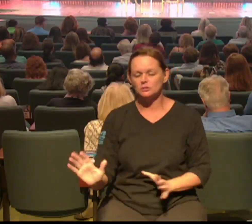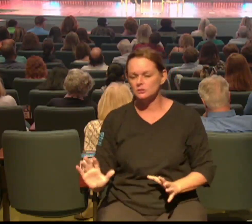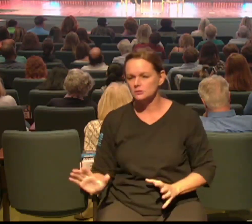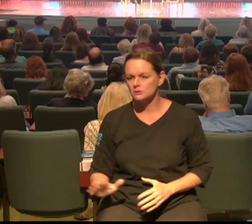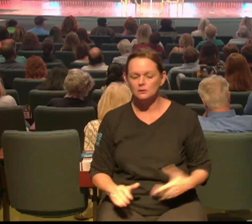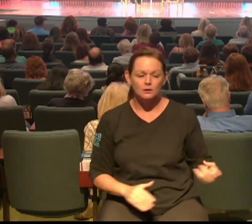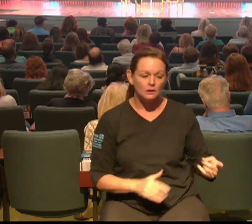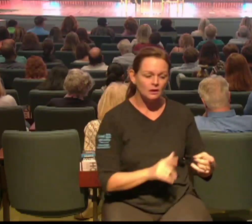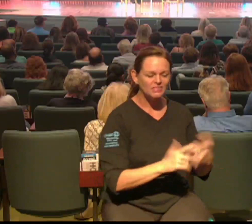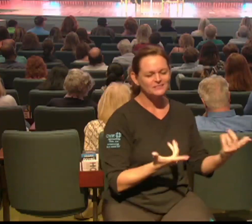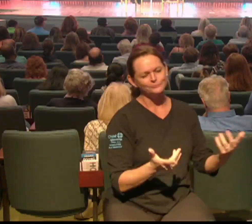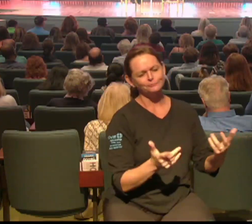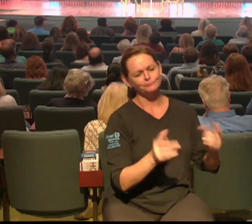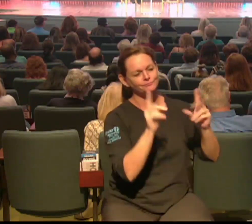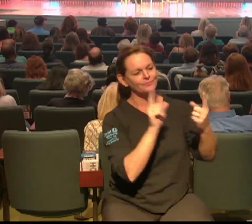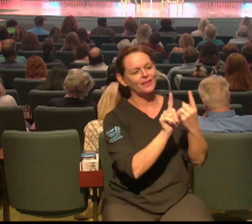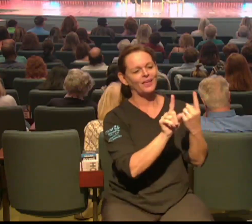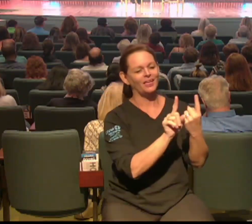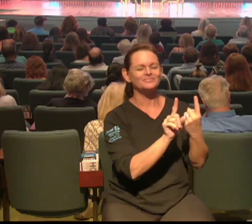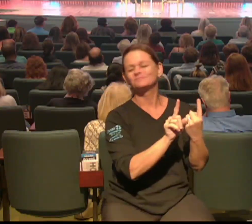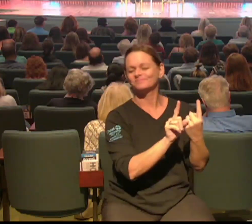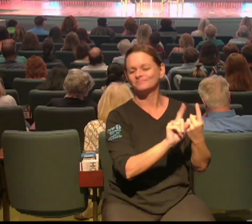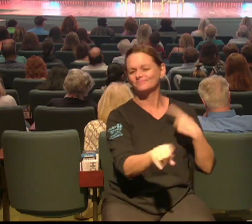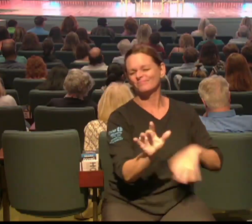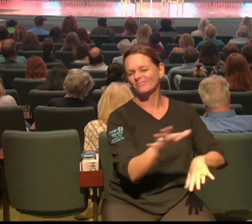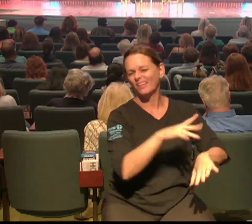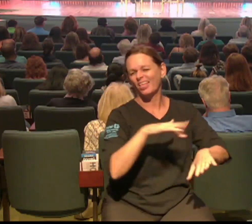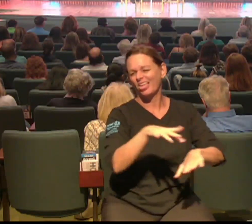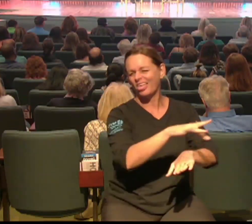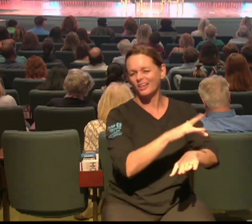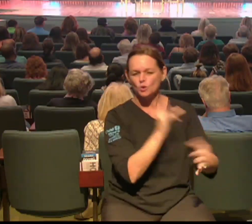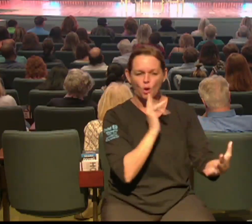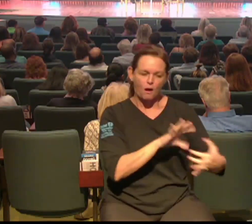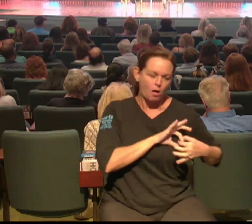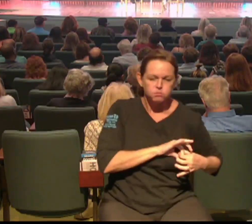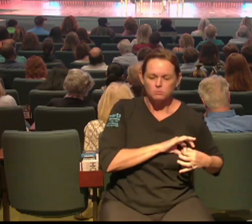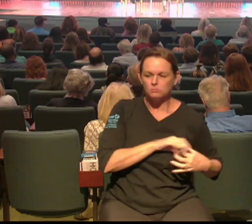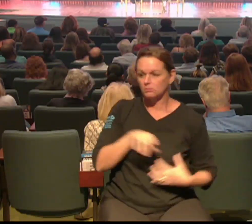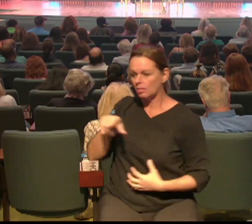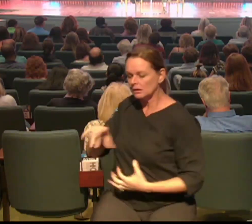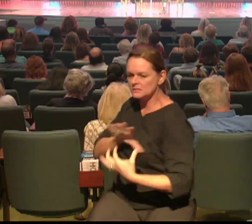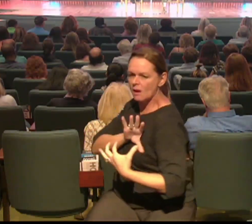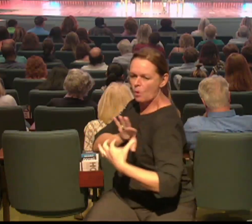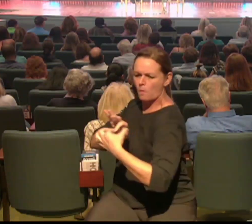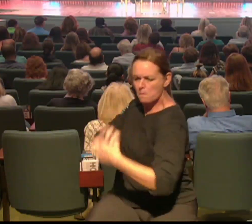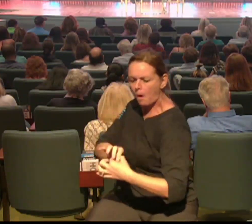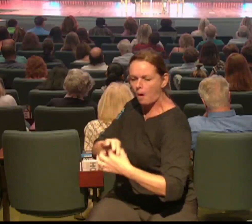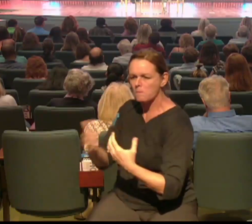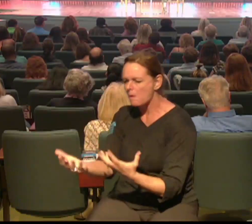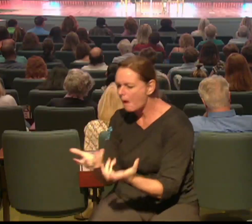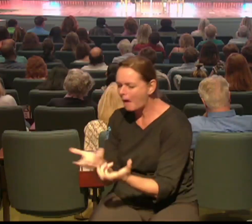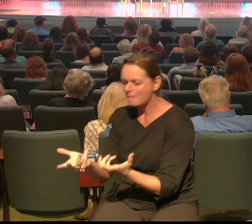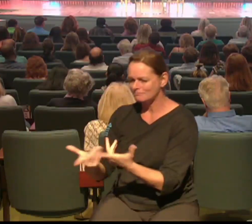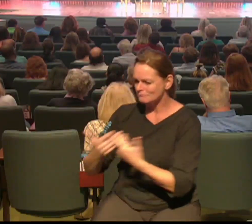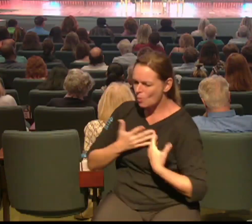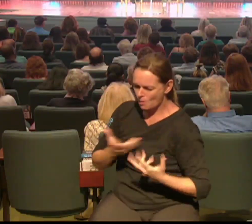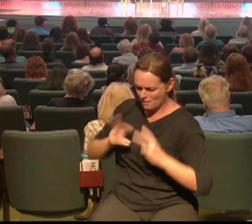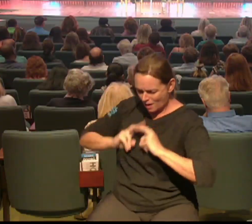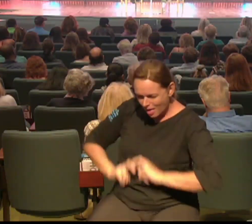make you better. He said, come follow me, and I will make you a part of something greater, something bigger. I will give